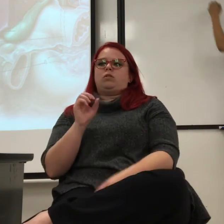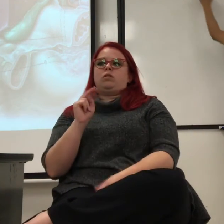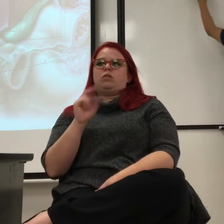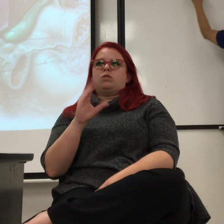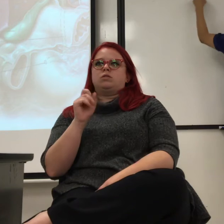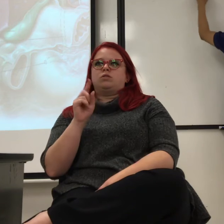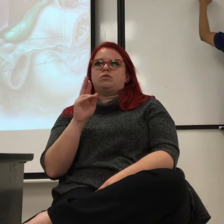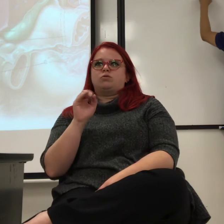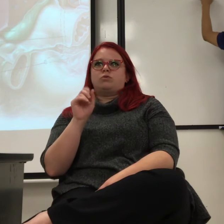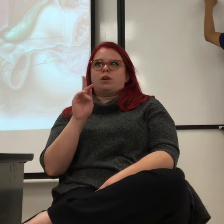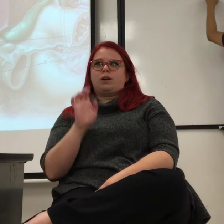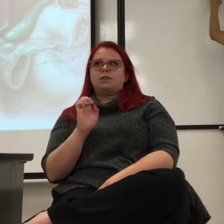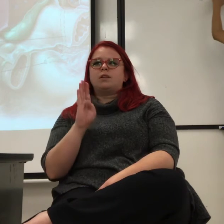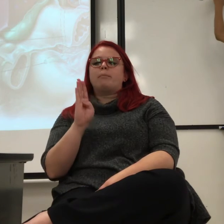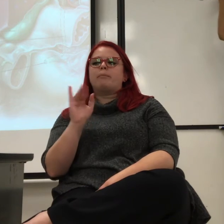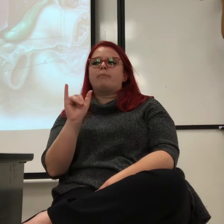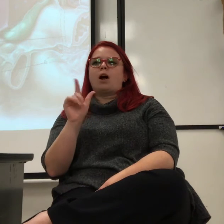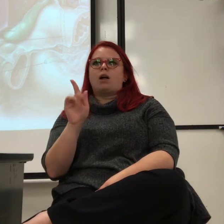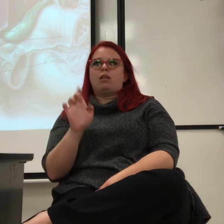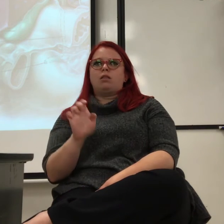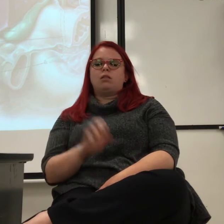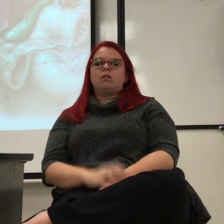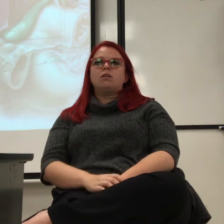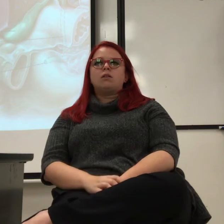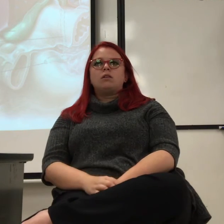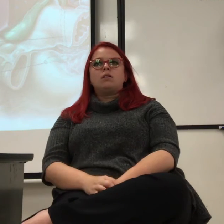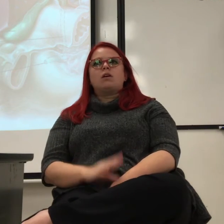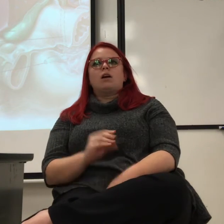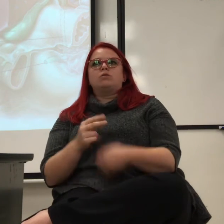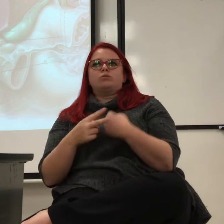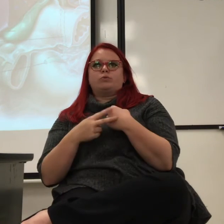sorry. Store,